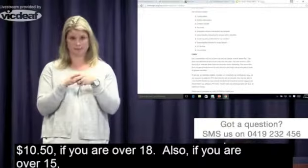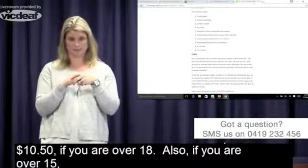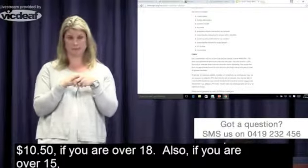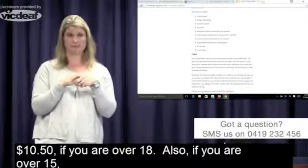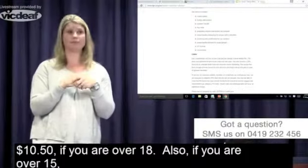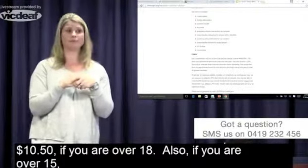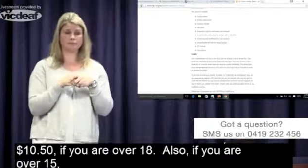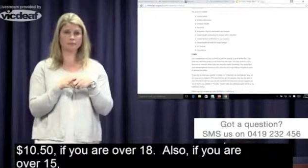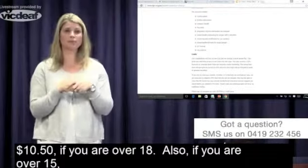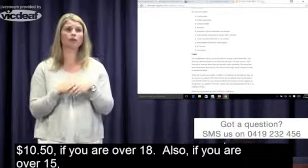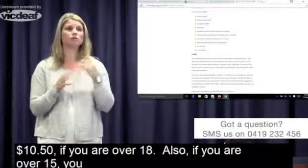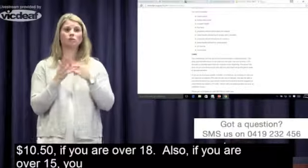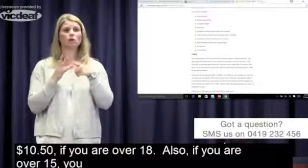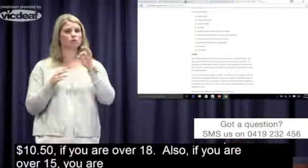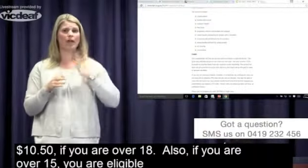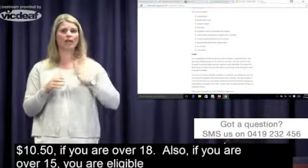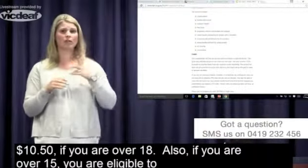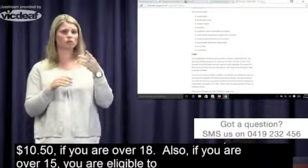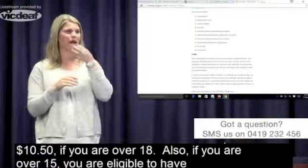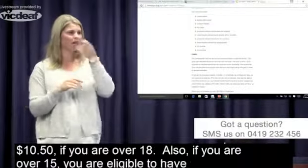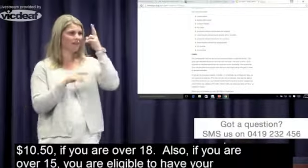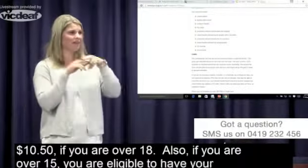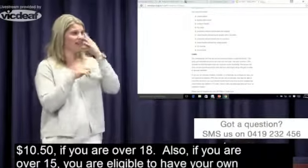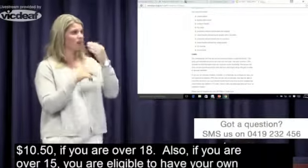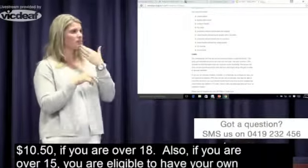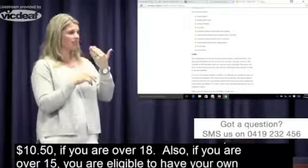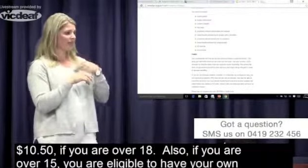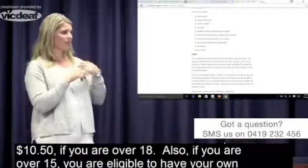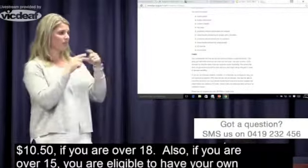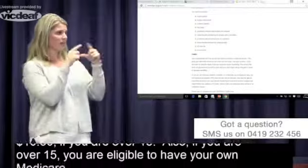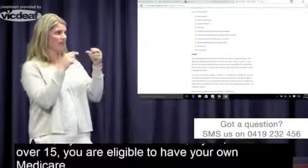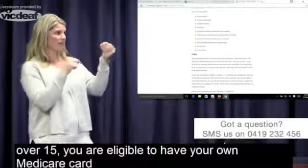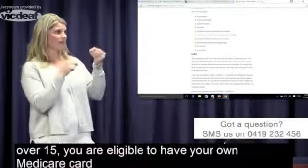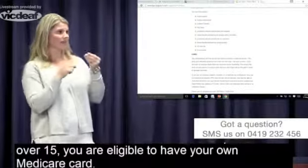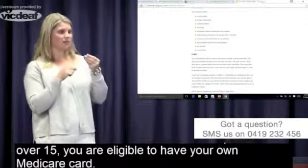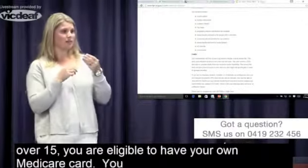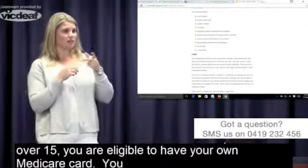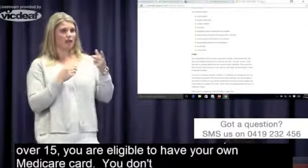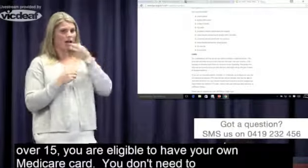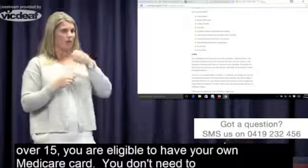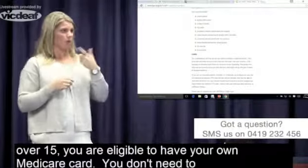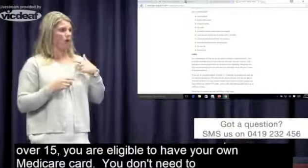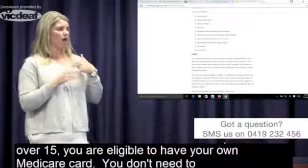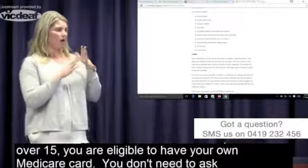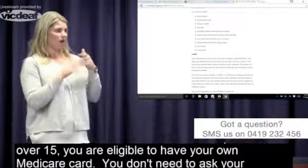you are eligible to have your own Medicare card. So you don't need to ask your parents to borrow the Medicare card that they